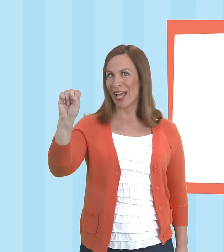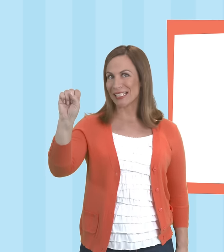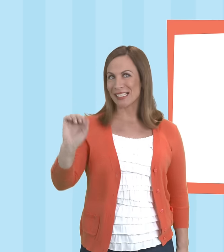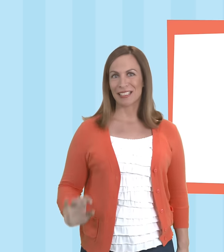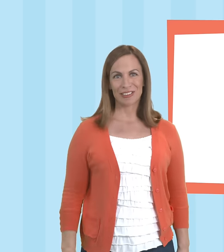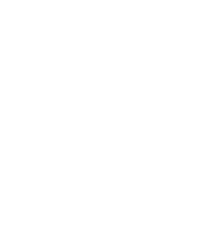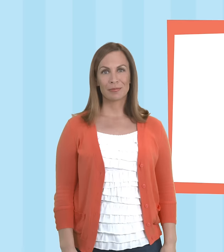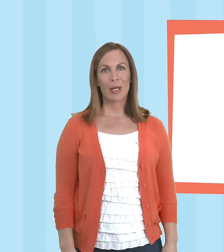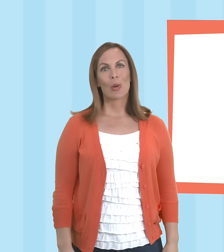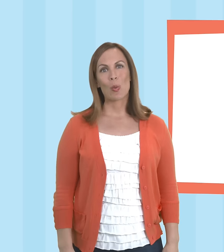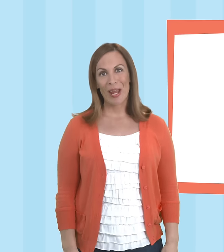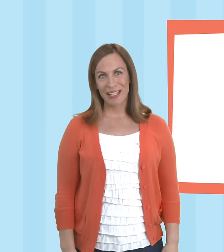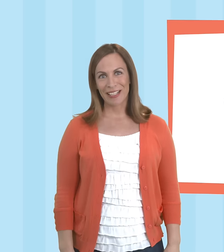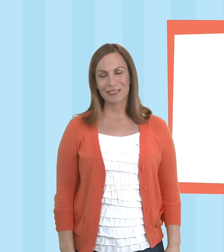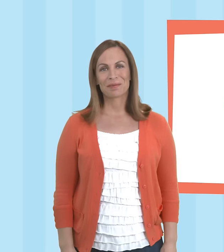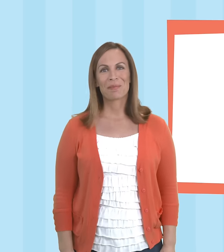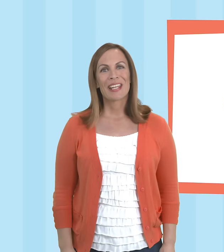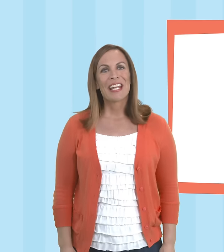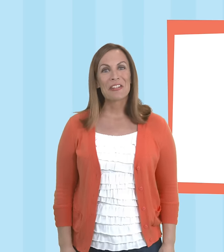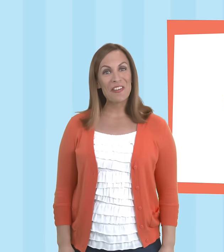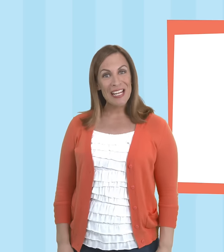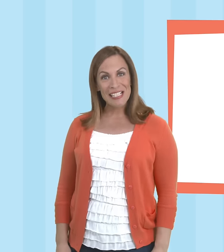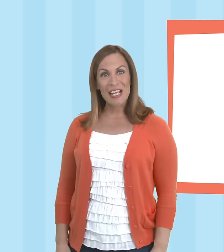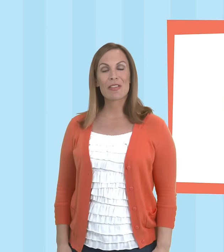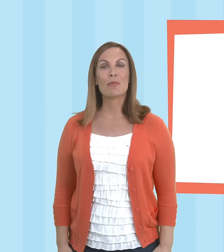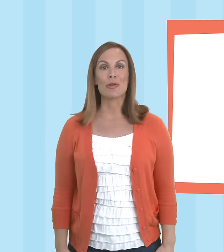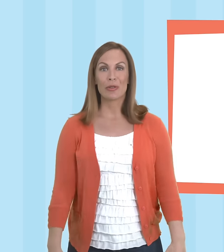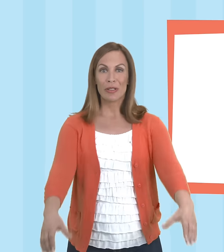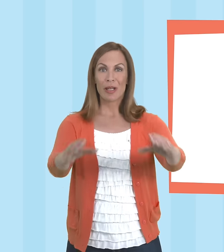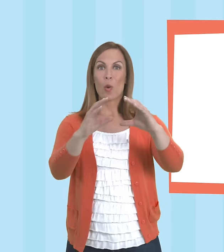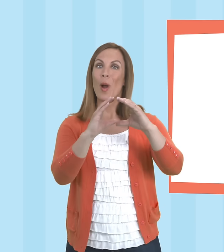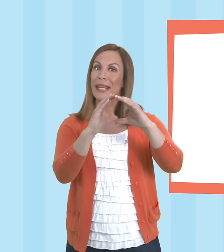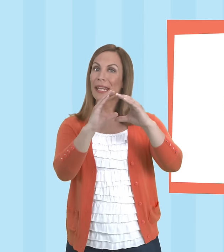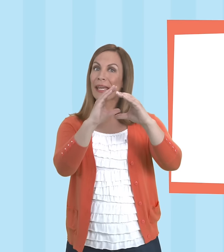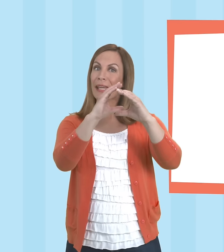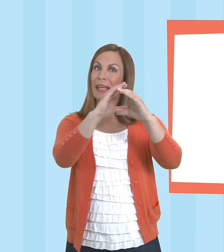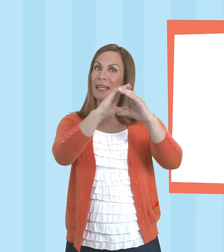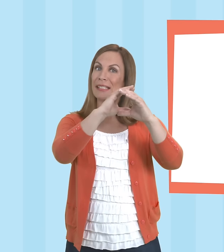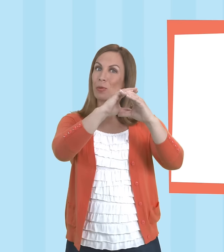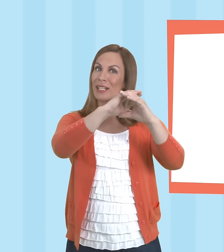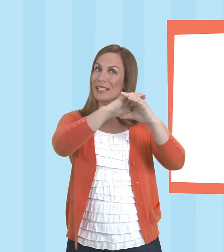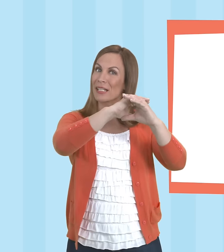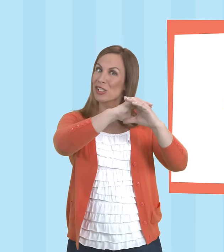V-E-N-U-S. Waning. In the phases of the moon, waning is when it's getting